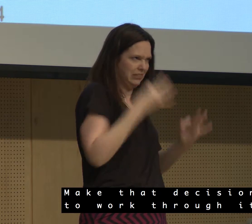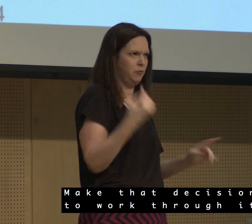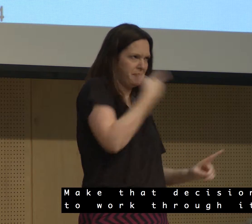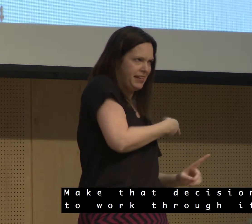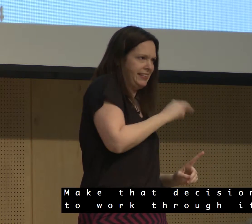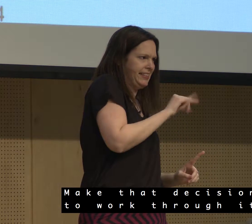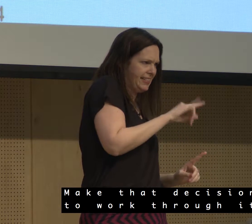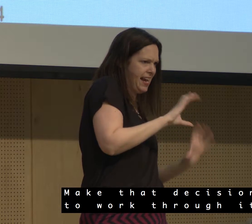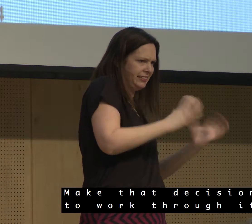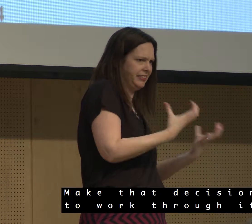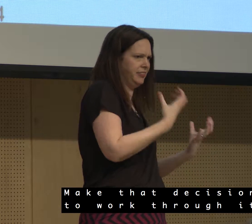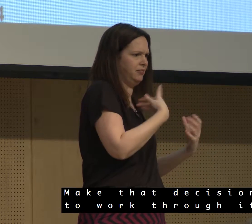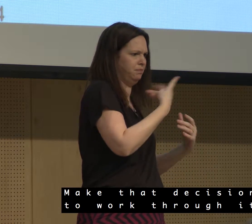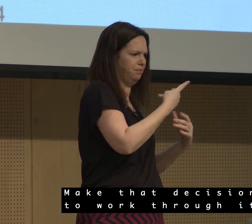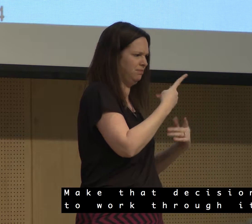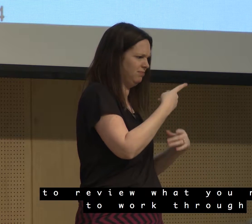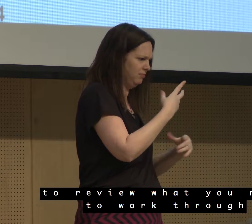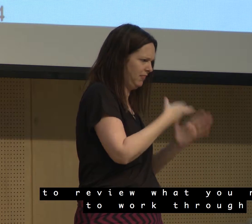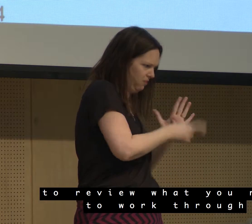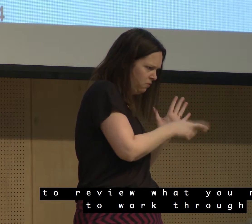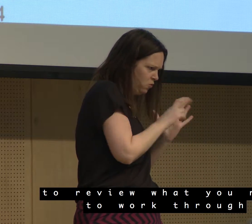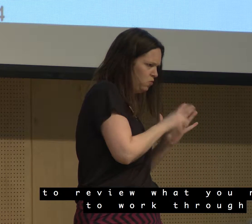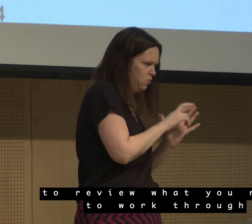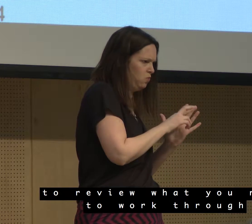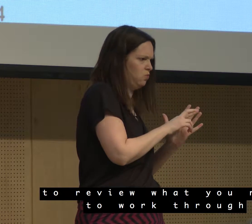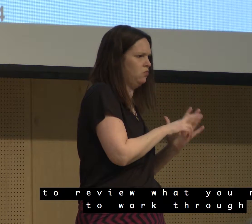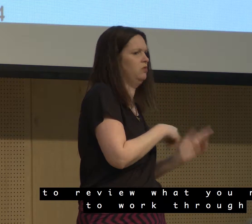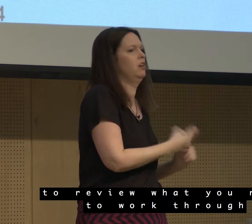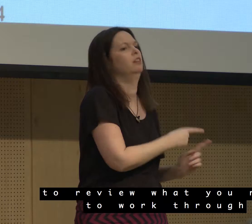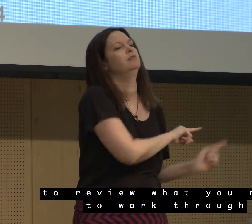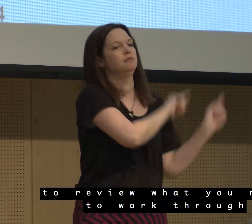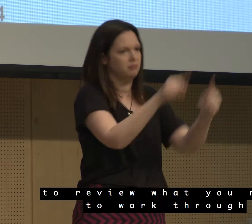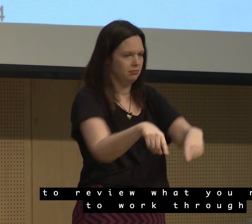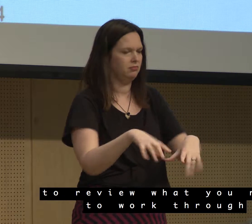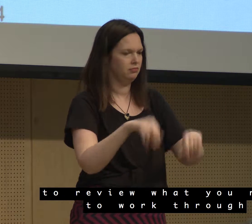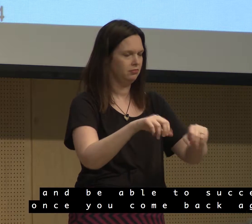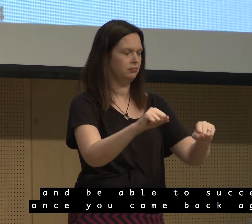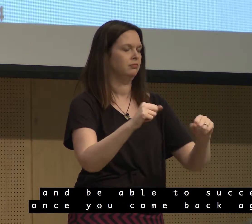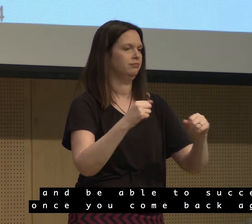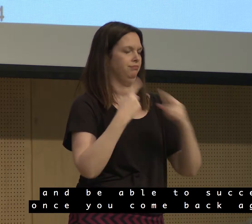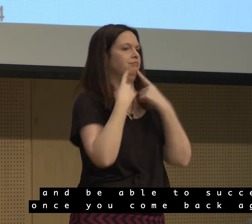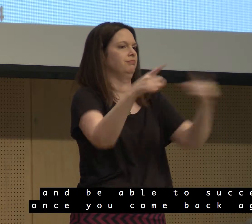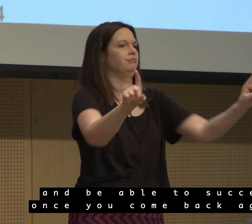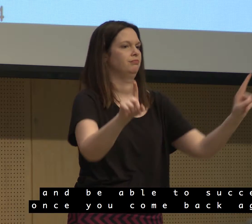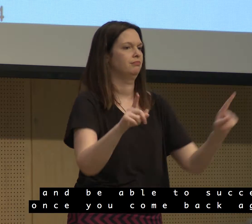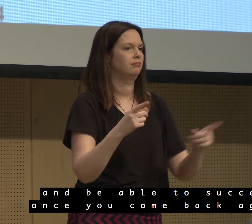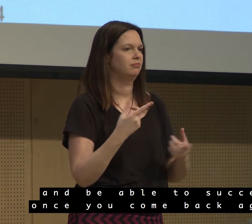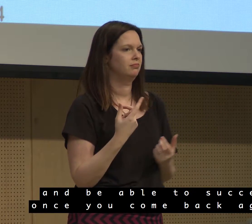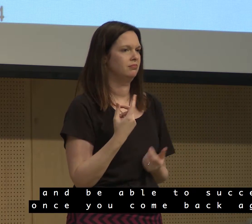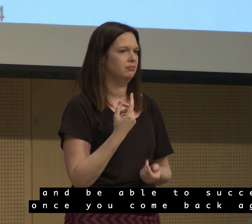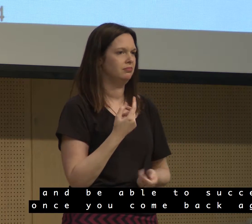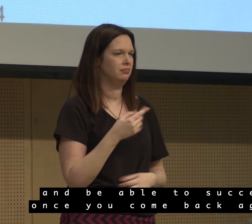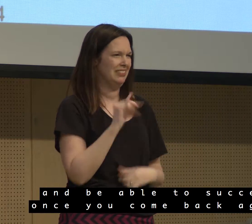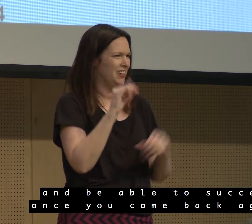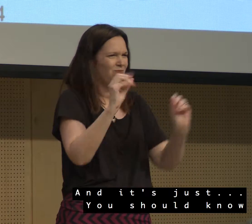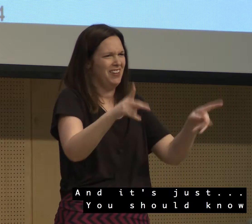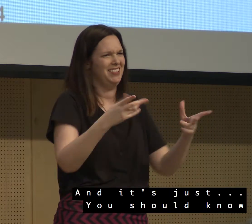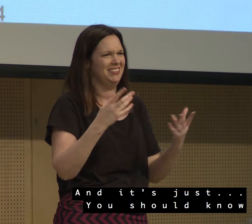up, make that decision, to work through it, to review what you need to work through, and be able to succeed once you come back again. And it's